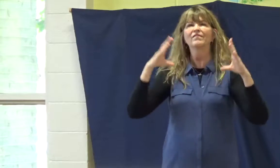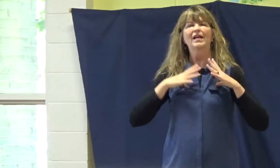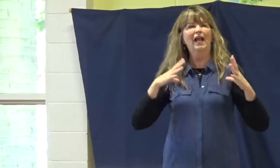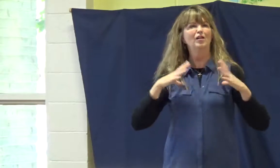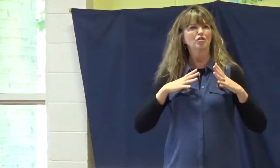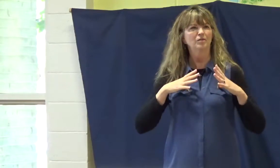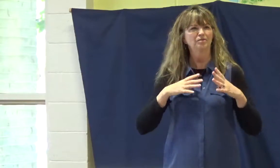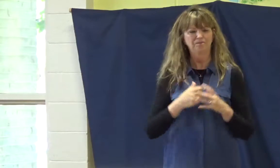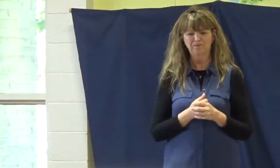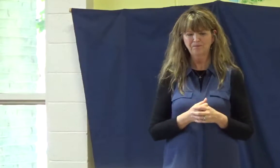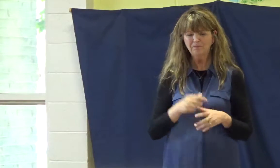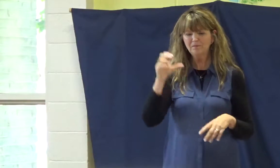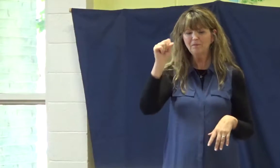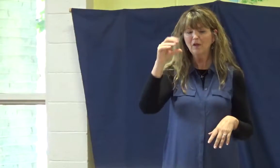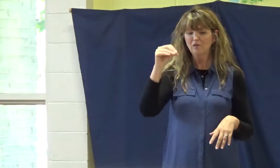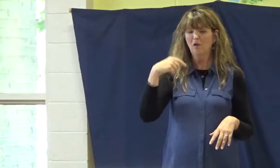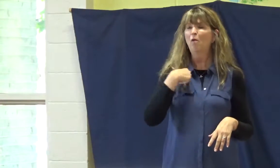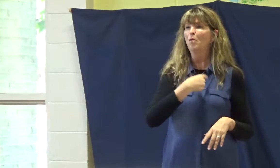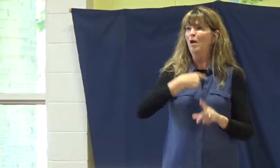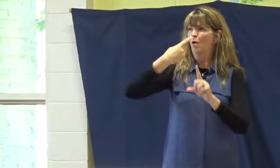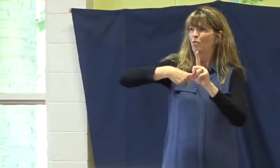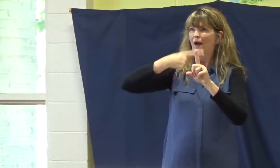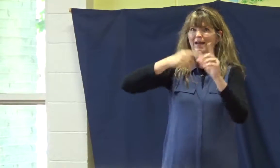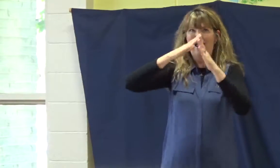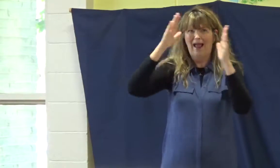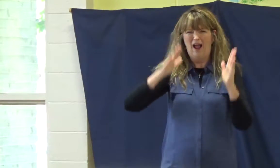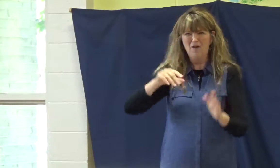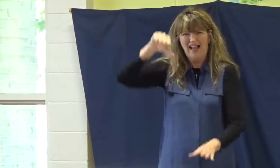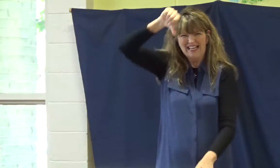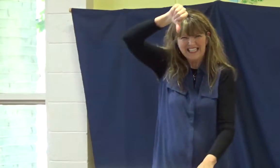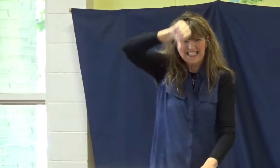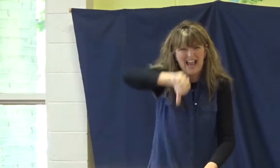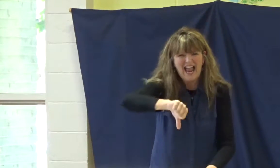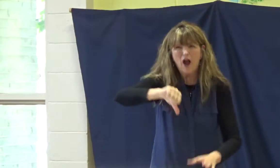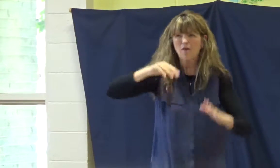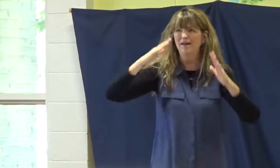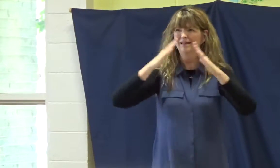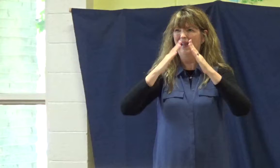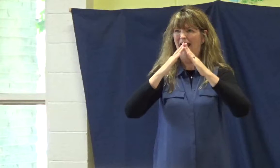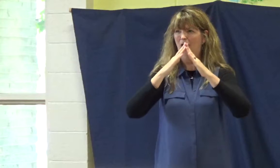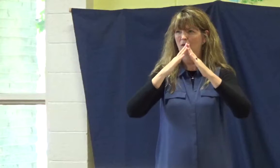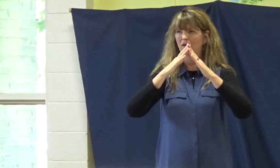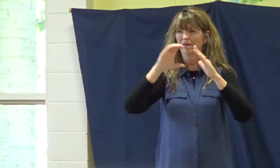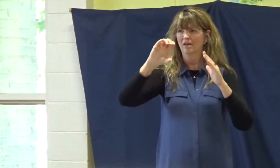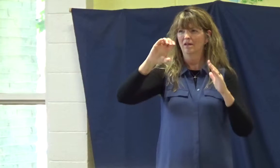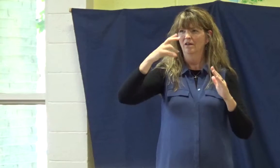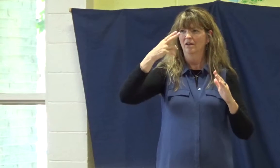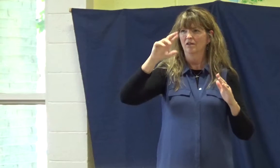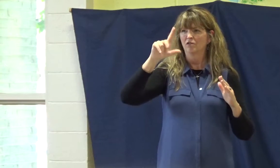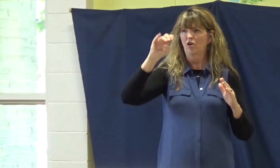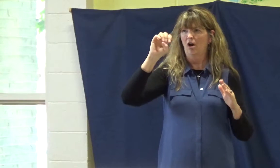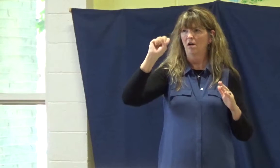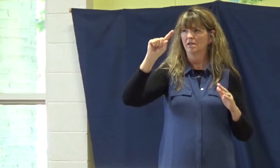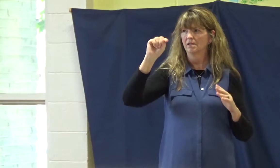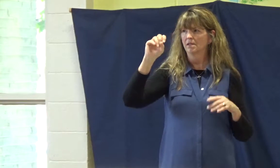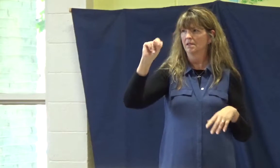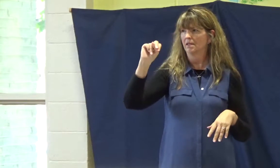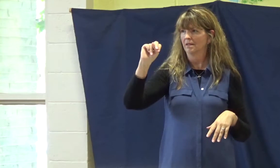just have some family vacation time together. So we rented a house in downtown Charleston.